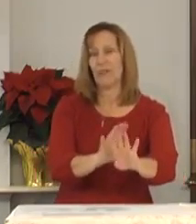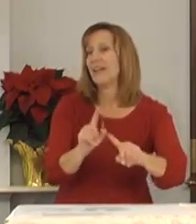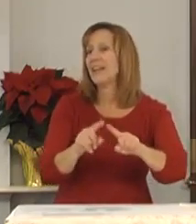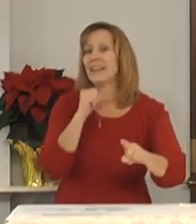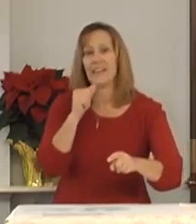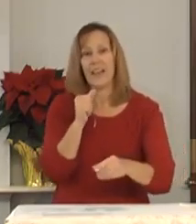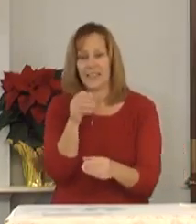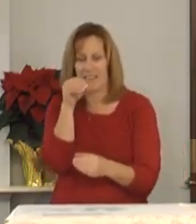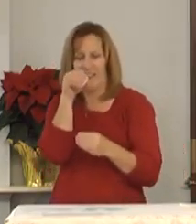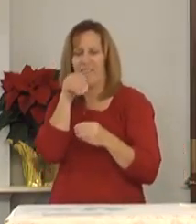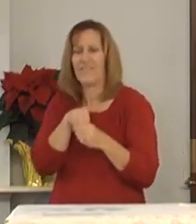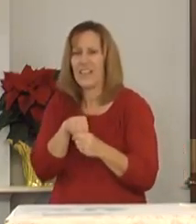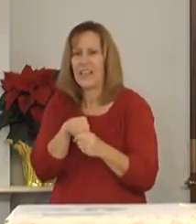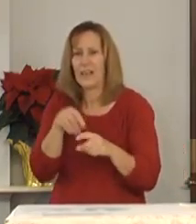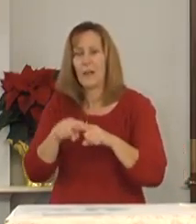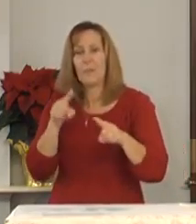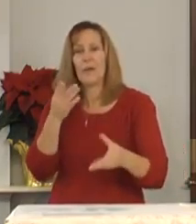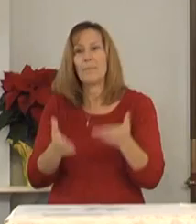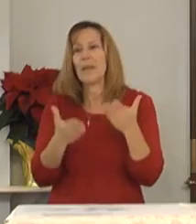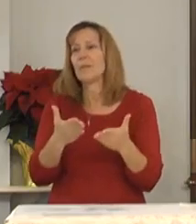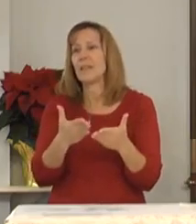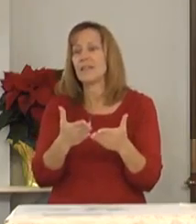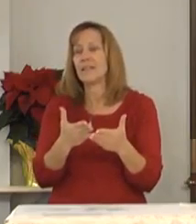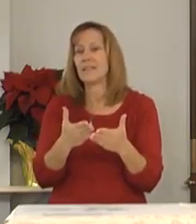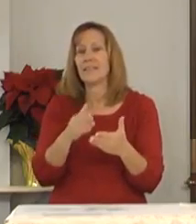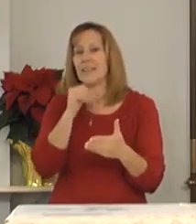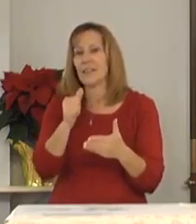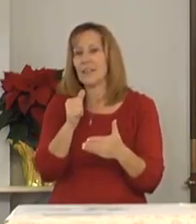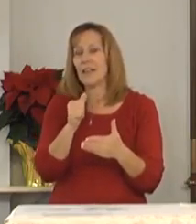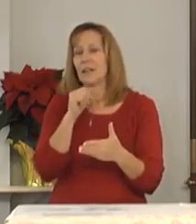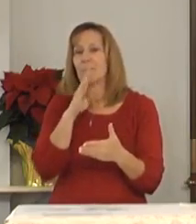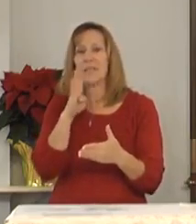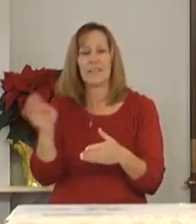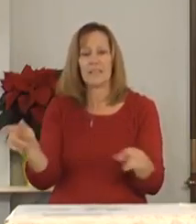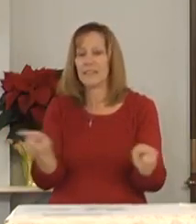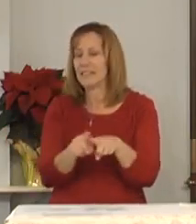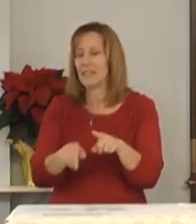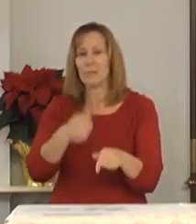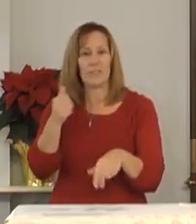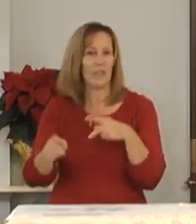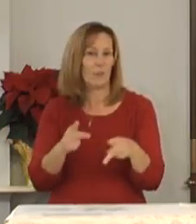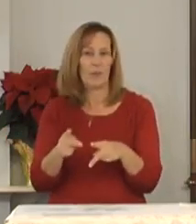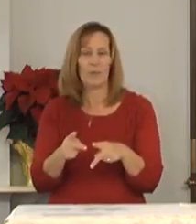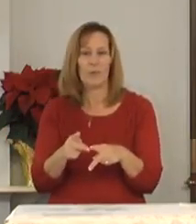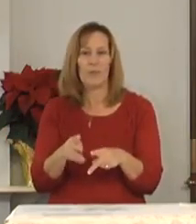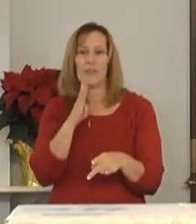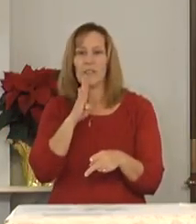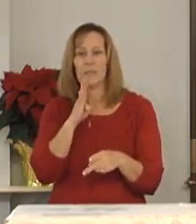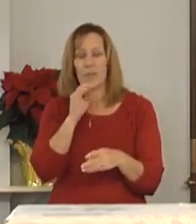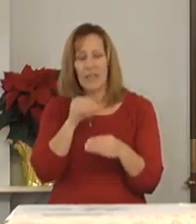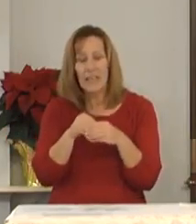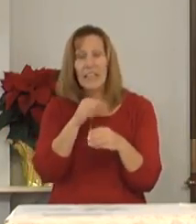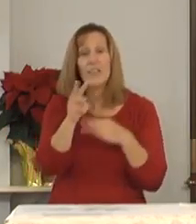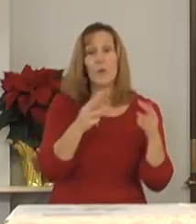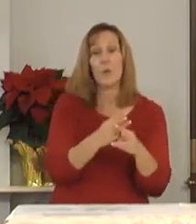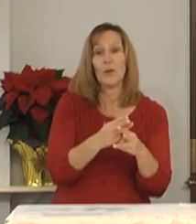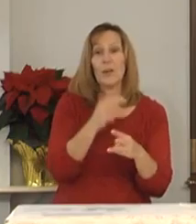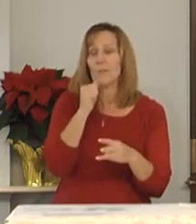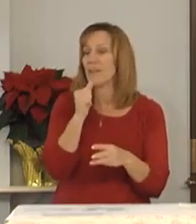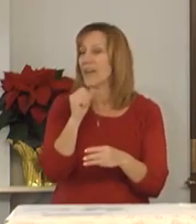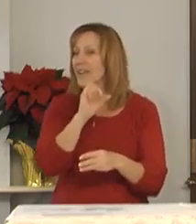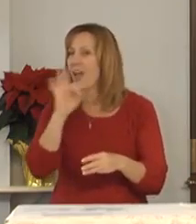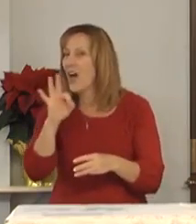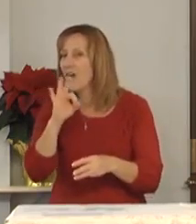not to fit in, but perhaps to stick out a little bit, to be in the world, but